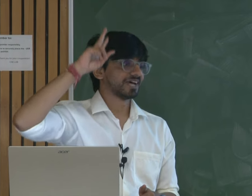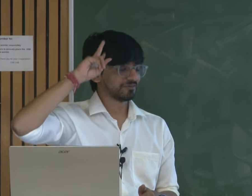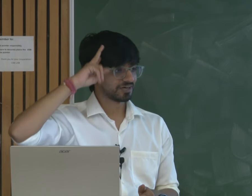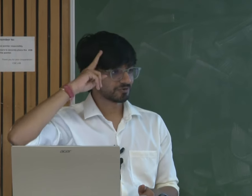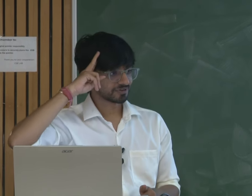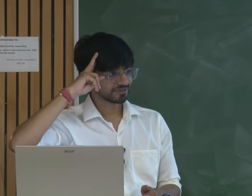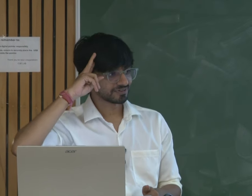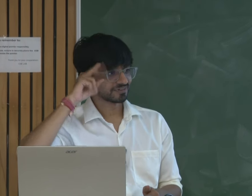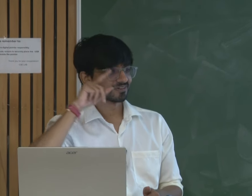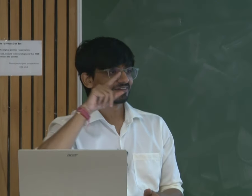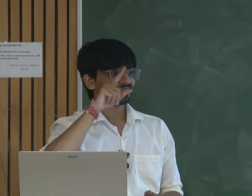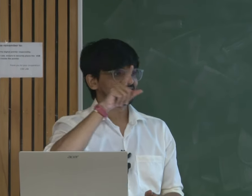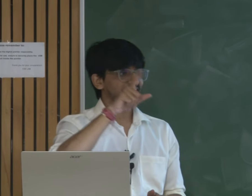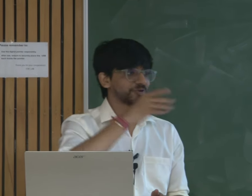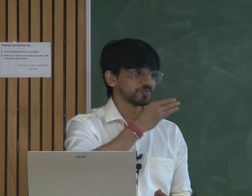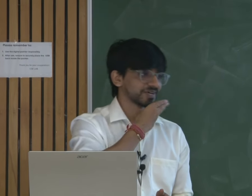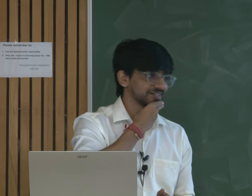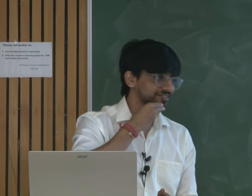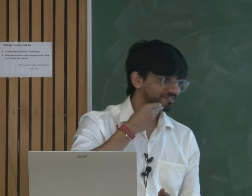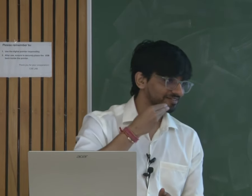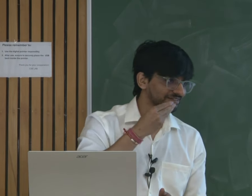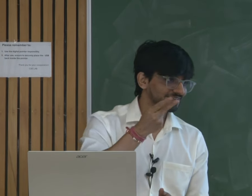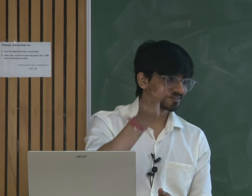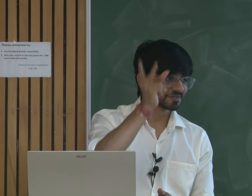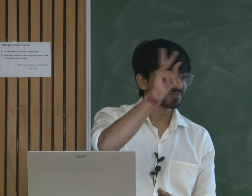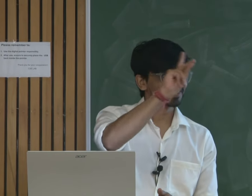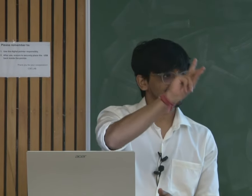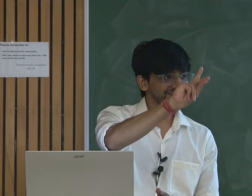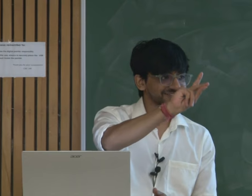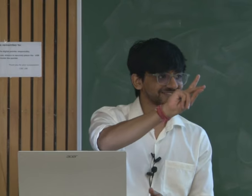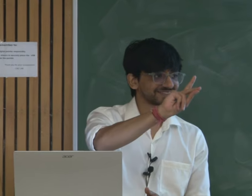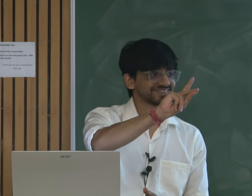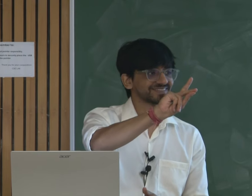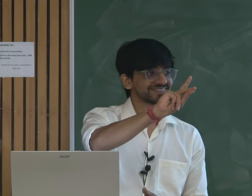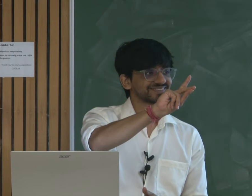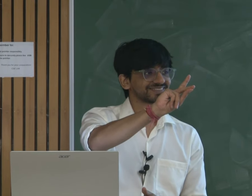I have a doubt. Can you please repeat it again?